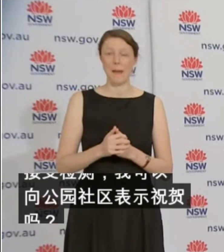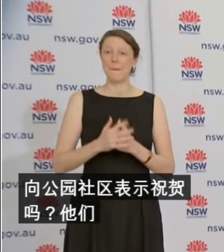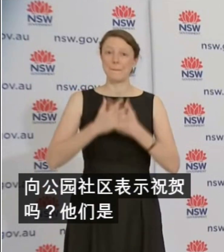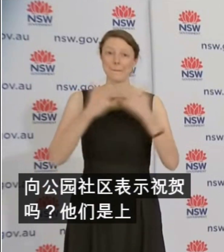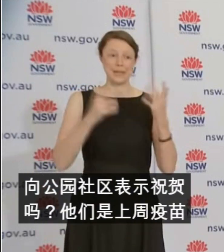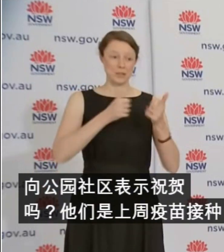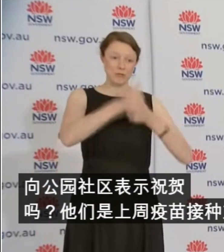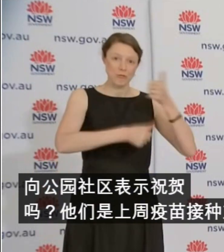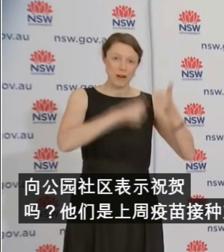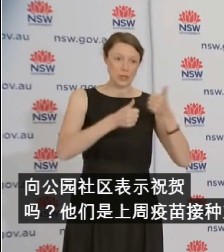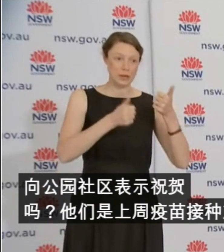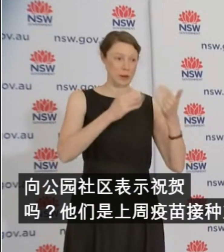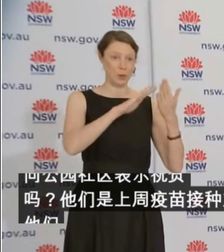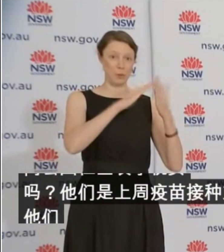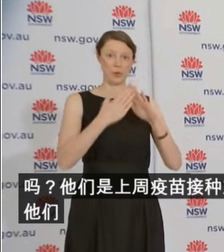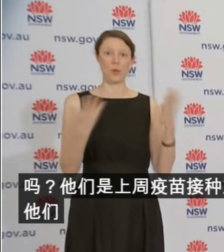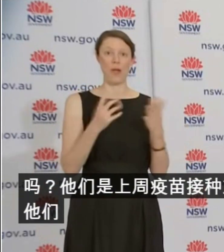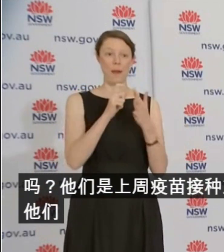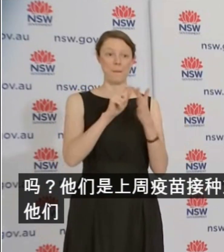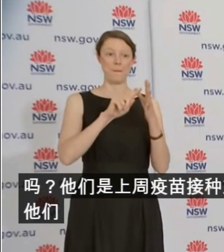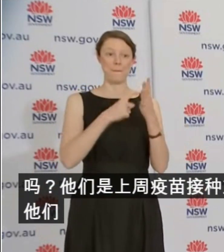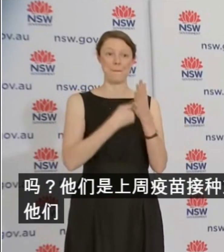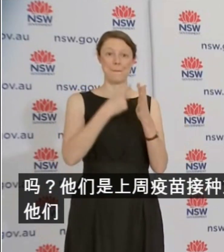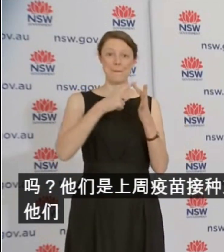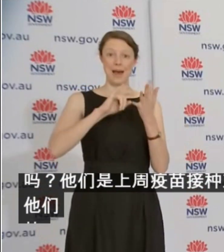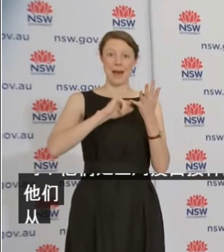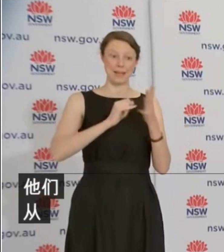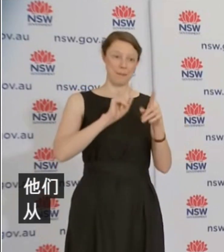of Parkes? They were the biggest mover in vaccinations over the